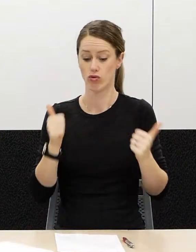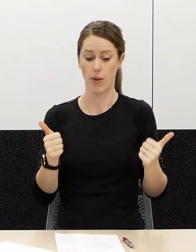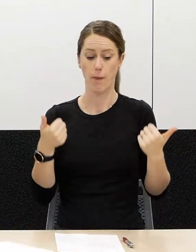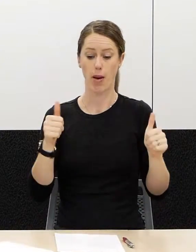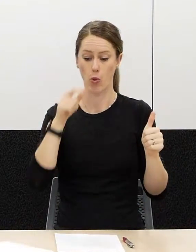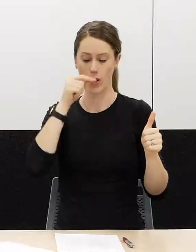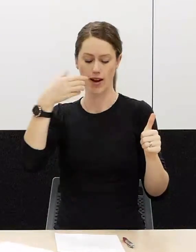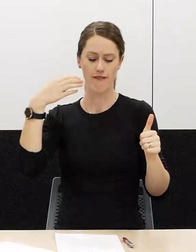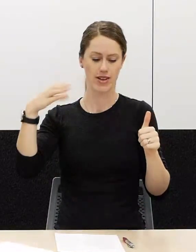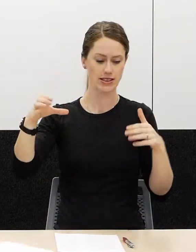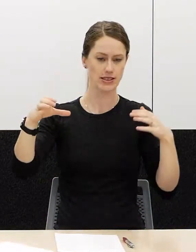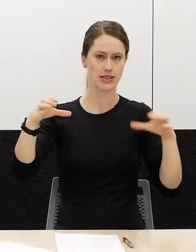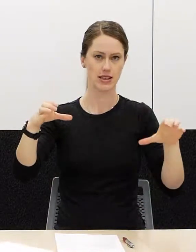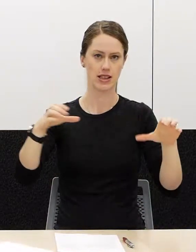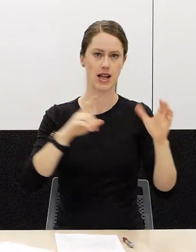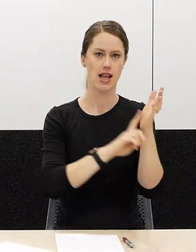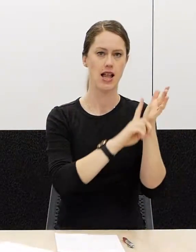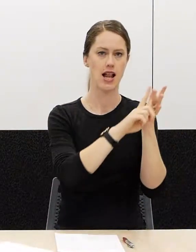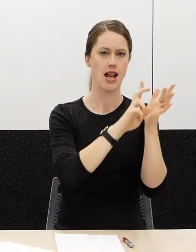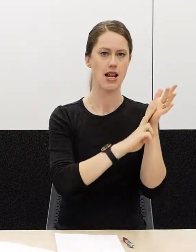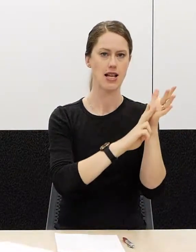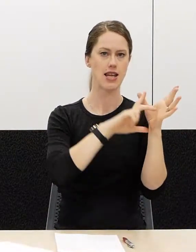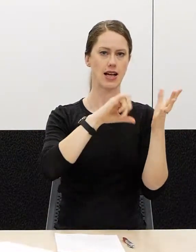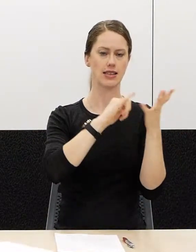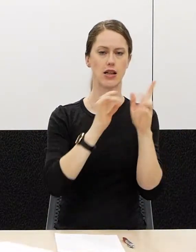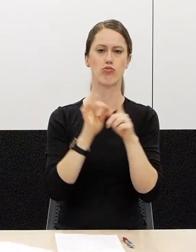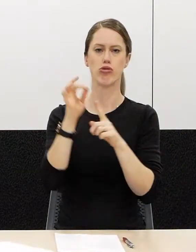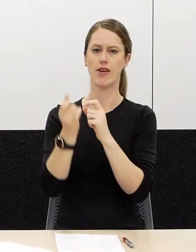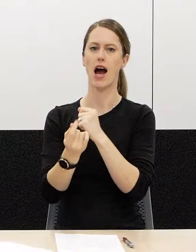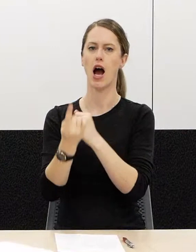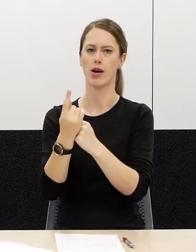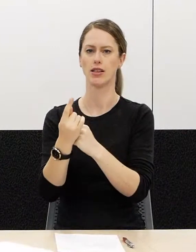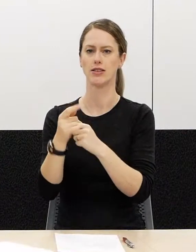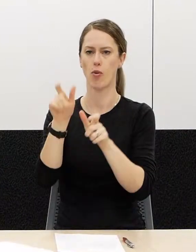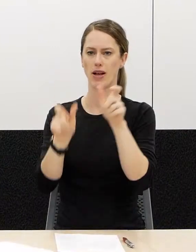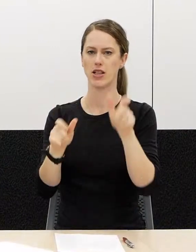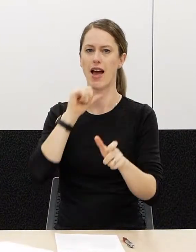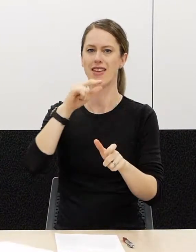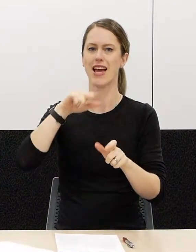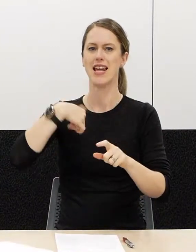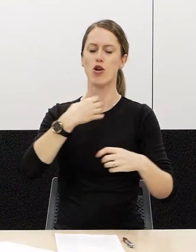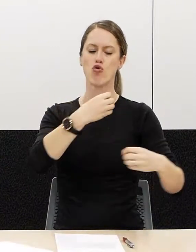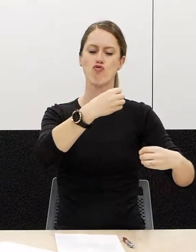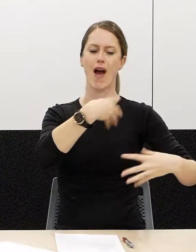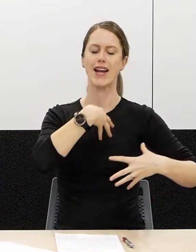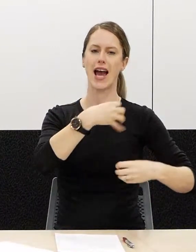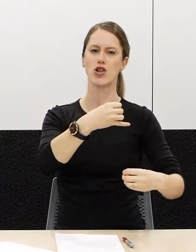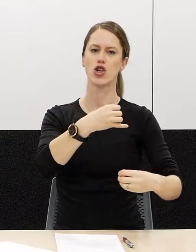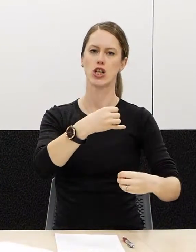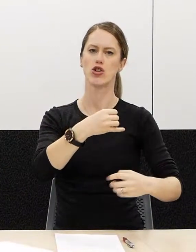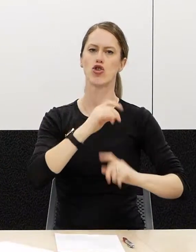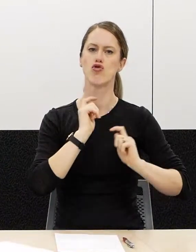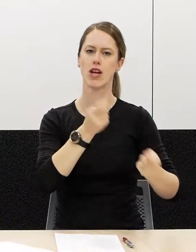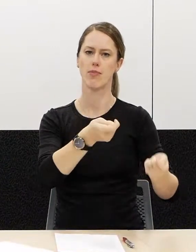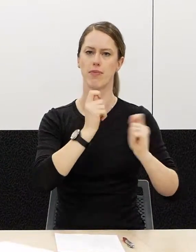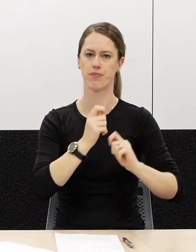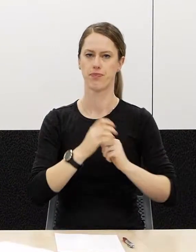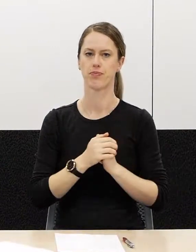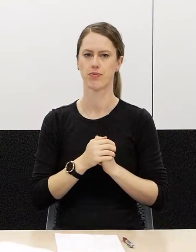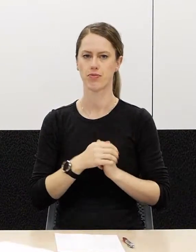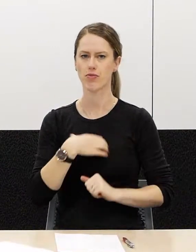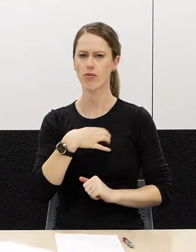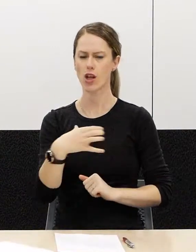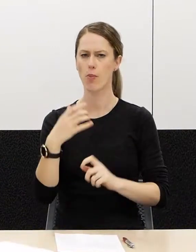can invest in these Linux and actually improve outcomes for patients who need radiation treatment. Further funding will be identified